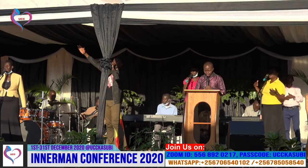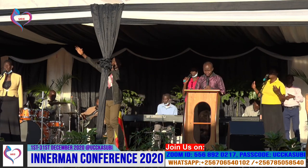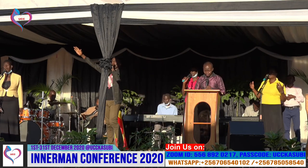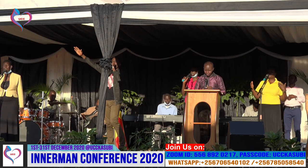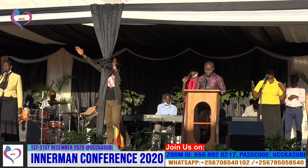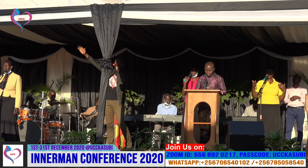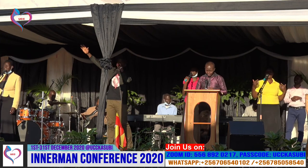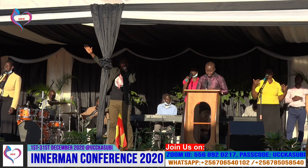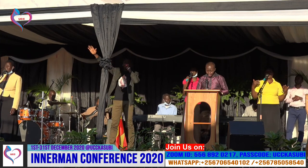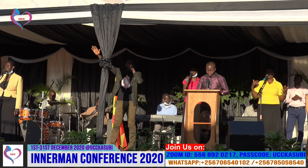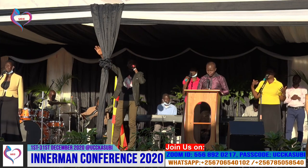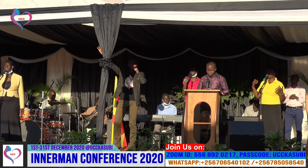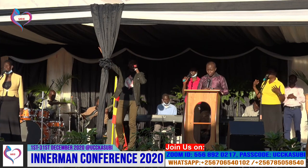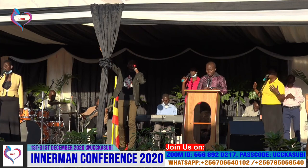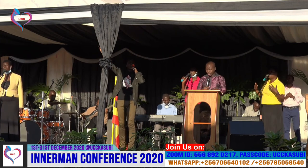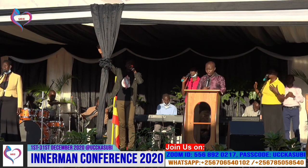Yamba